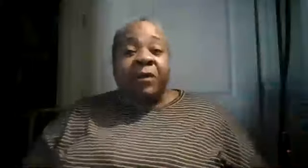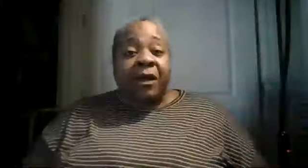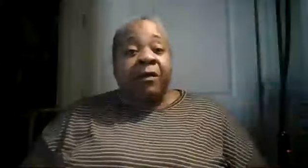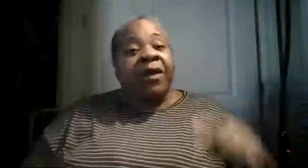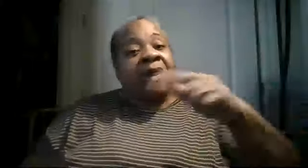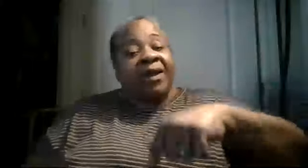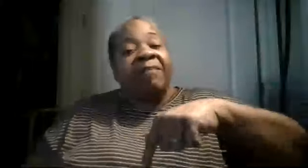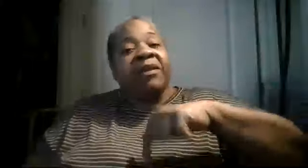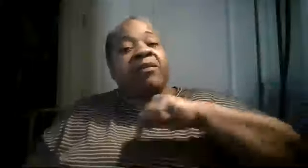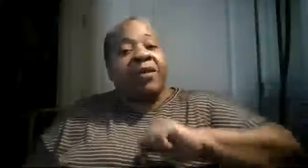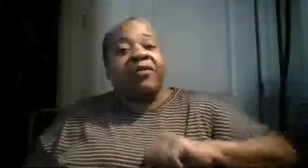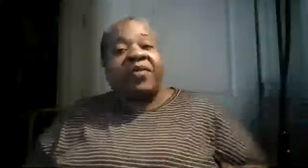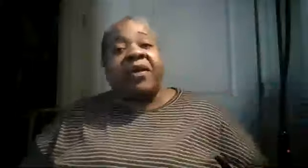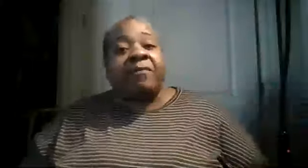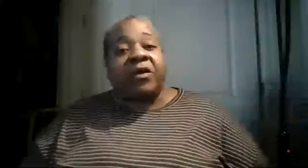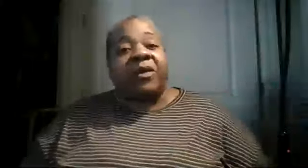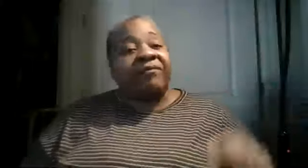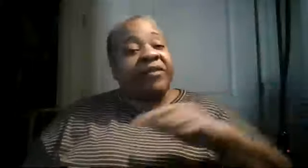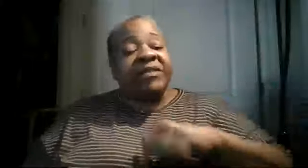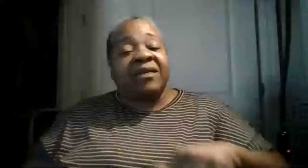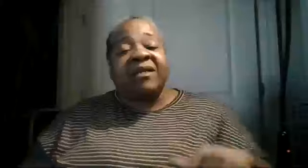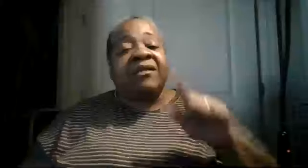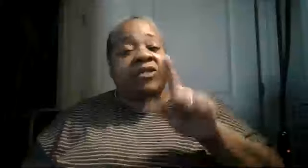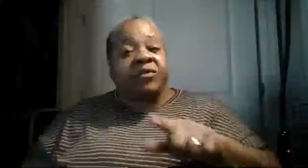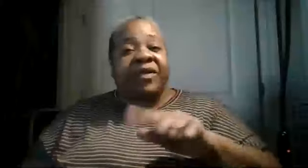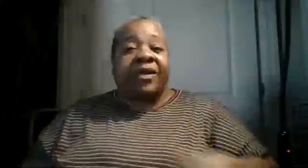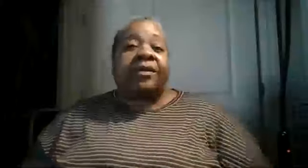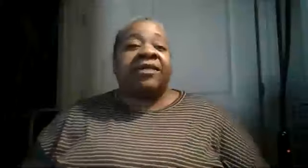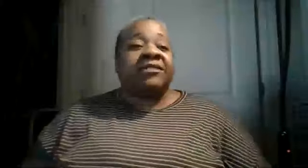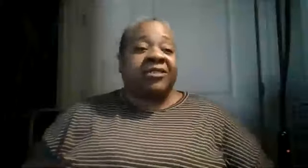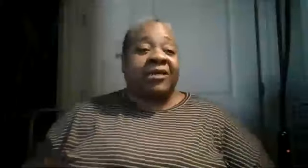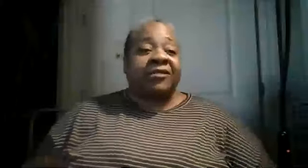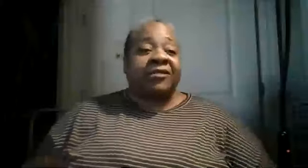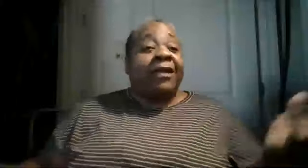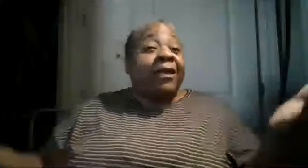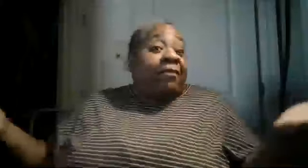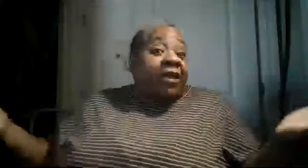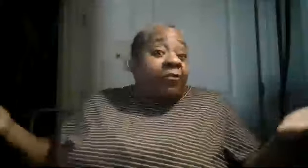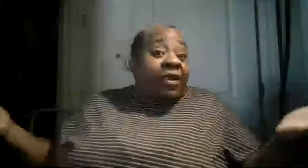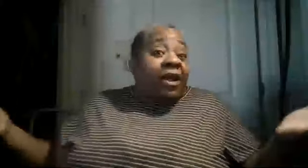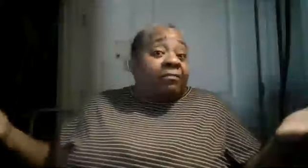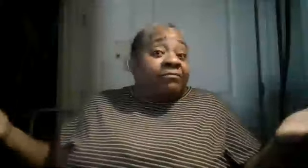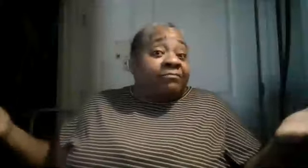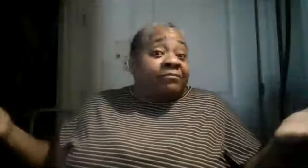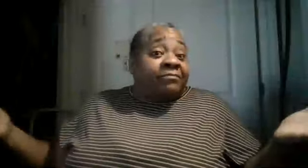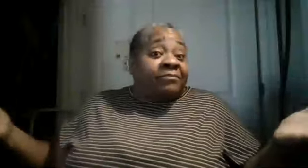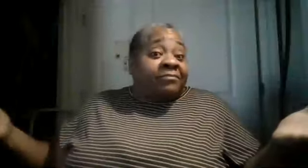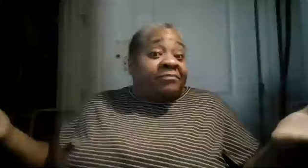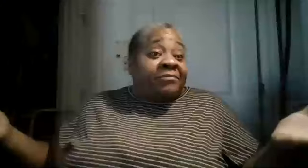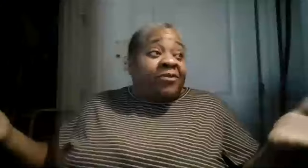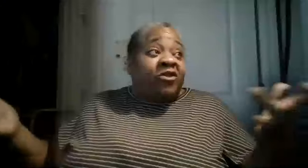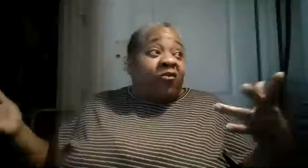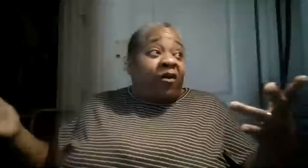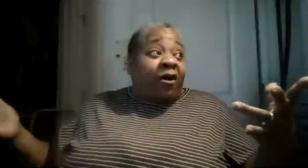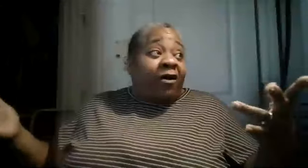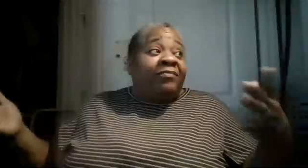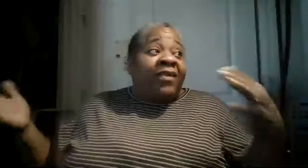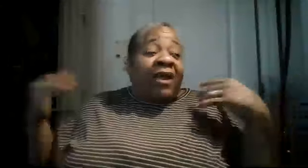below. Let me know how you think I'm doing. If there's anything that you think I need to change, I may or may not. So far, I've